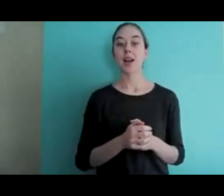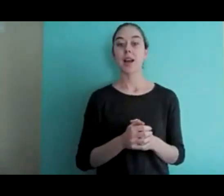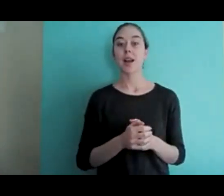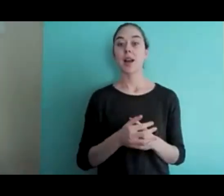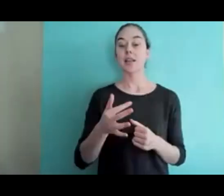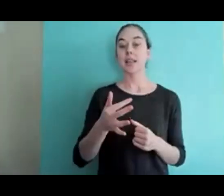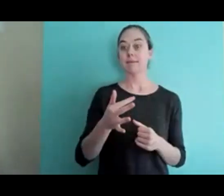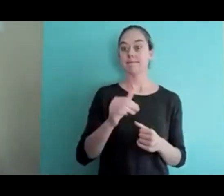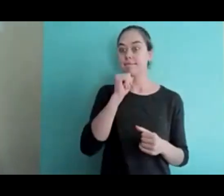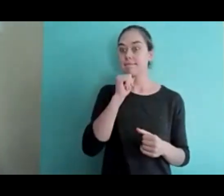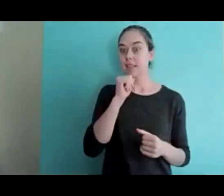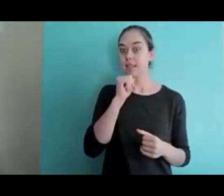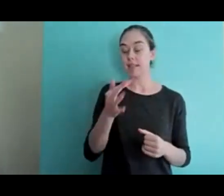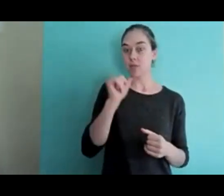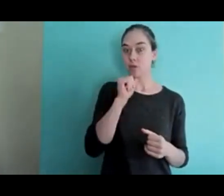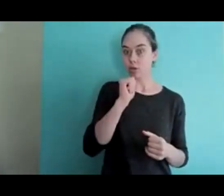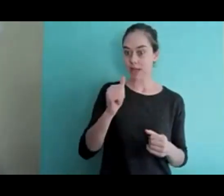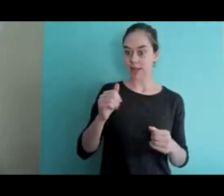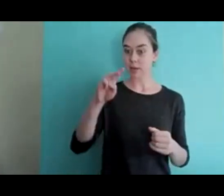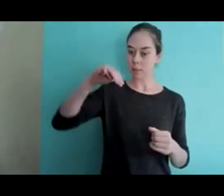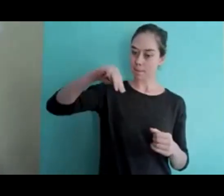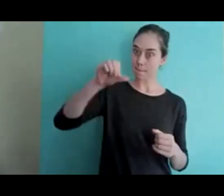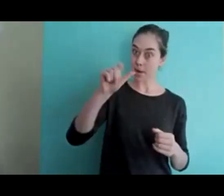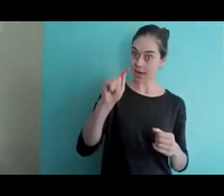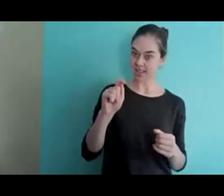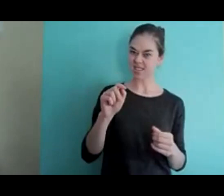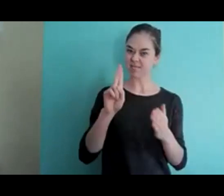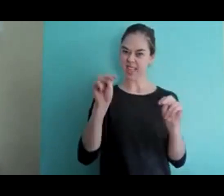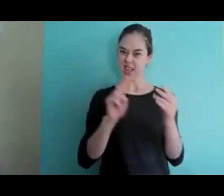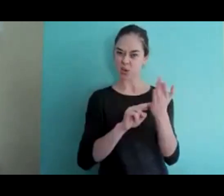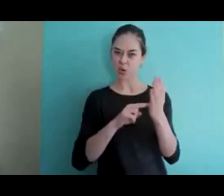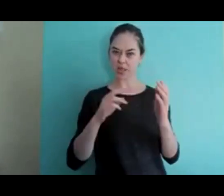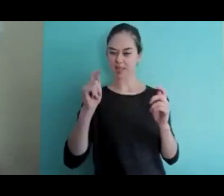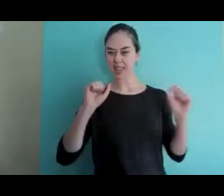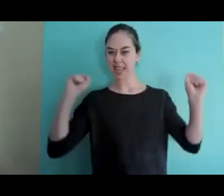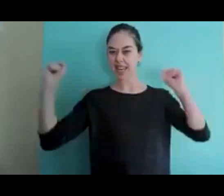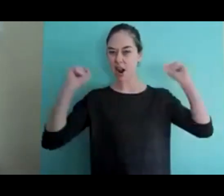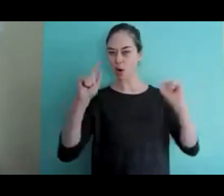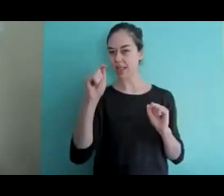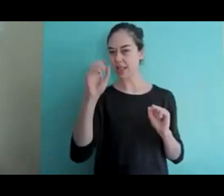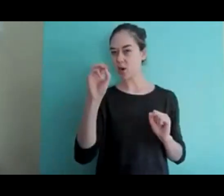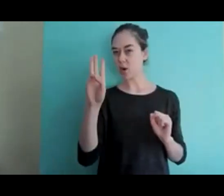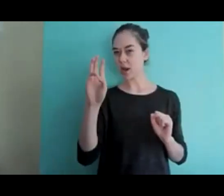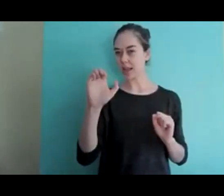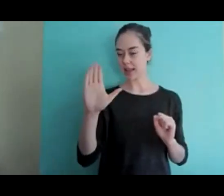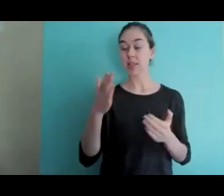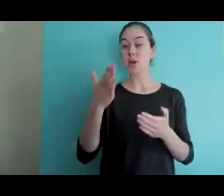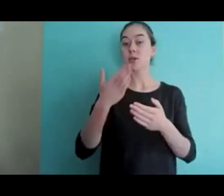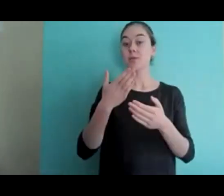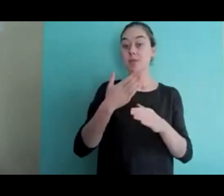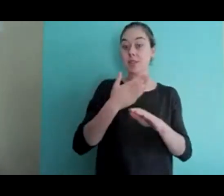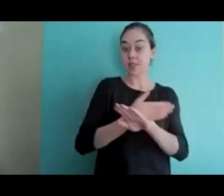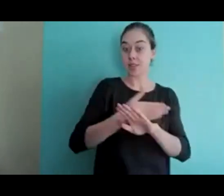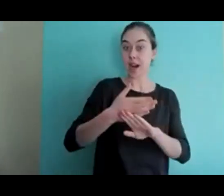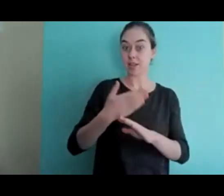exercise mat, just maybe a towel or something like that, okay? All right. So we're going to start off rolling out